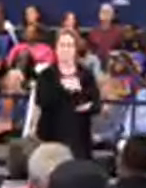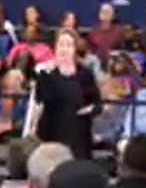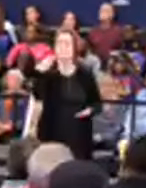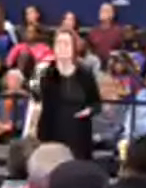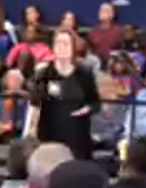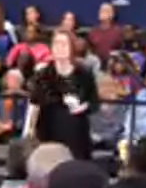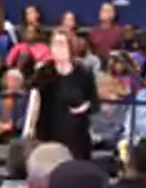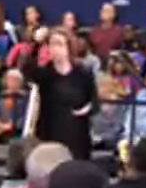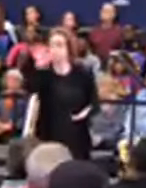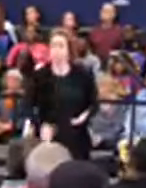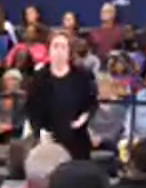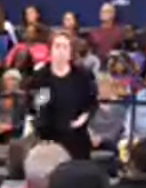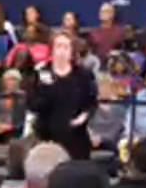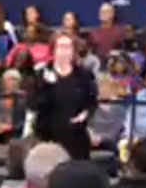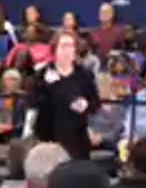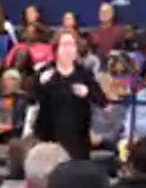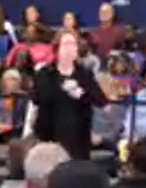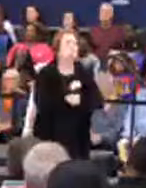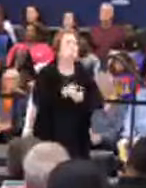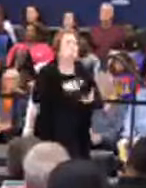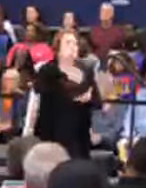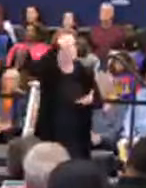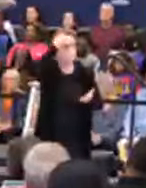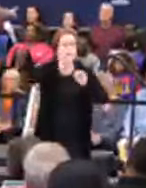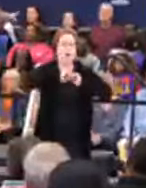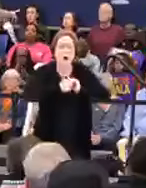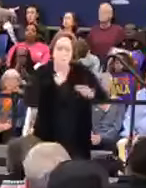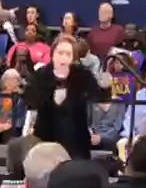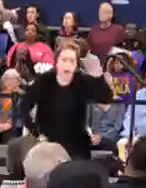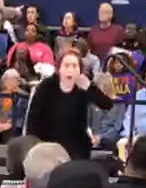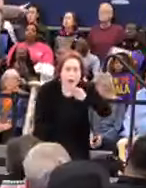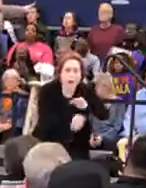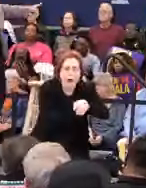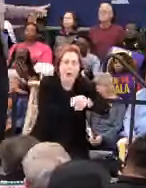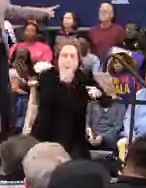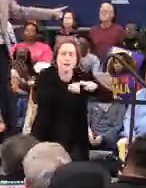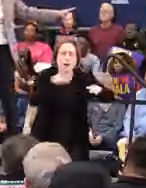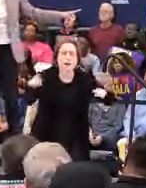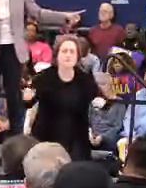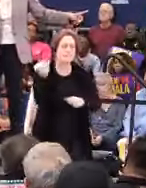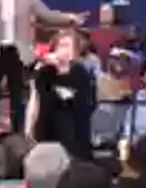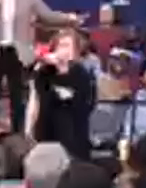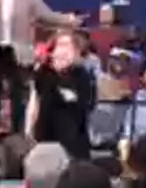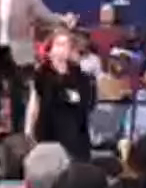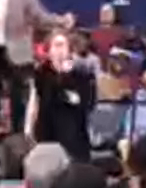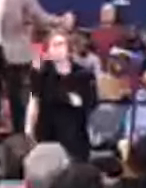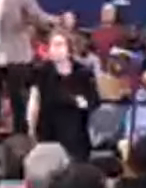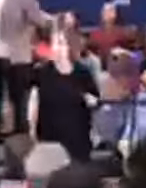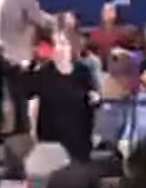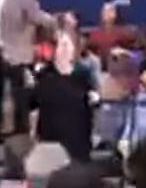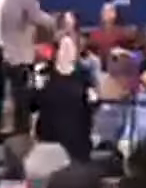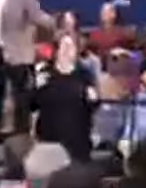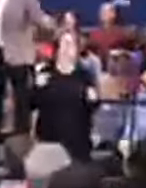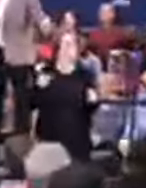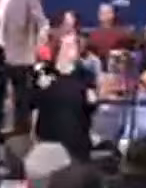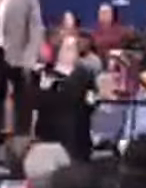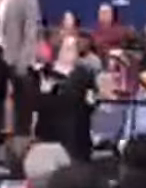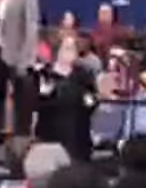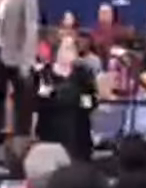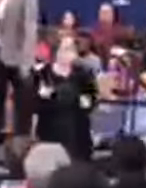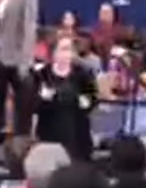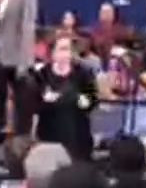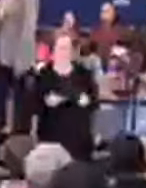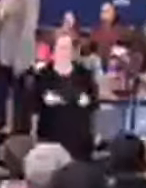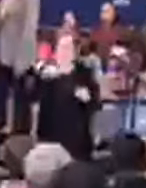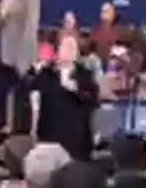students, to have a drill where they learn about how they need to hide in a closet in the event there's a mass shooter roaming the hallways of